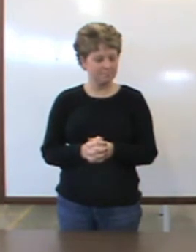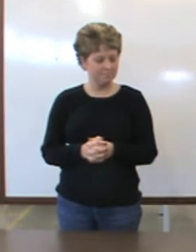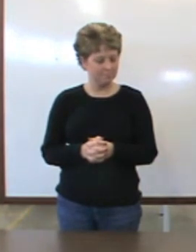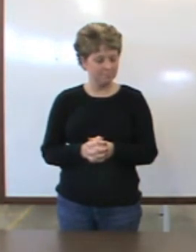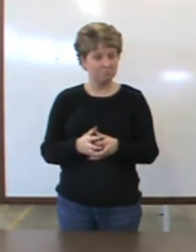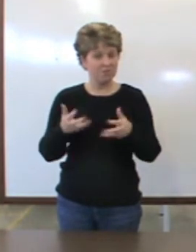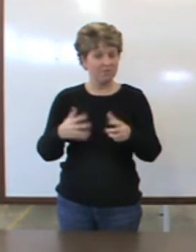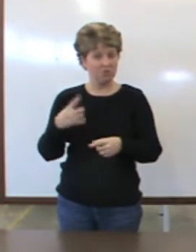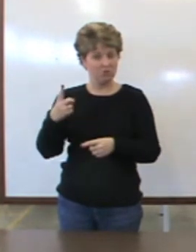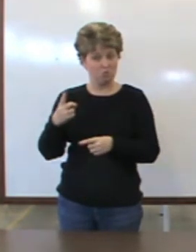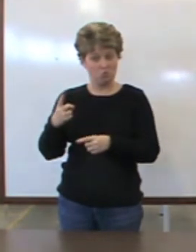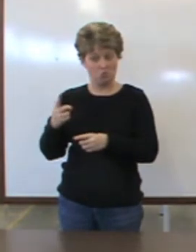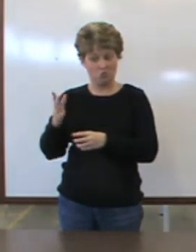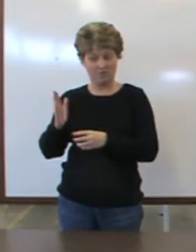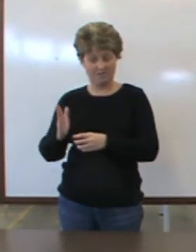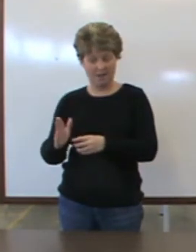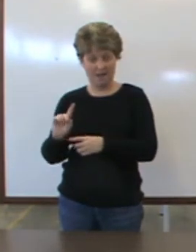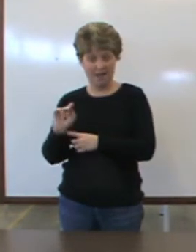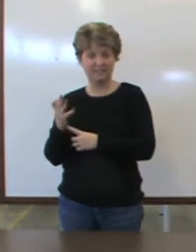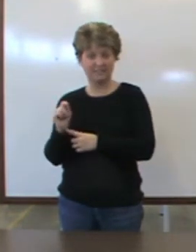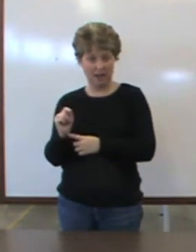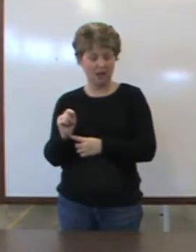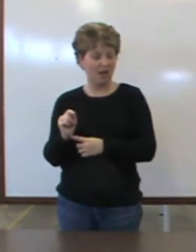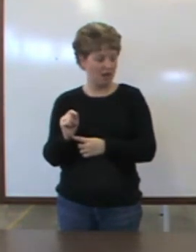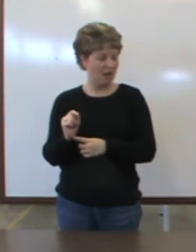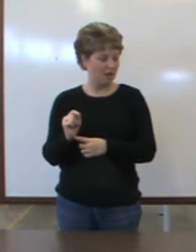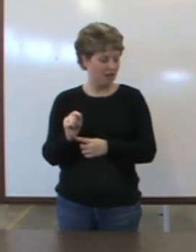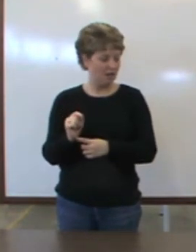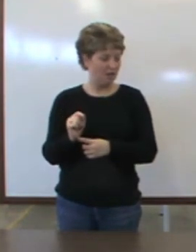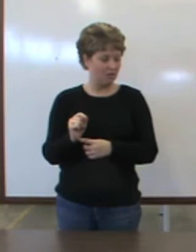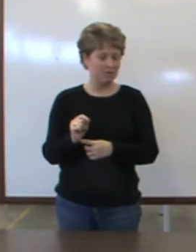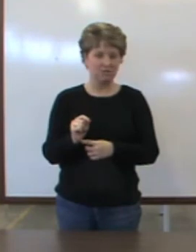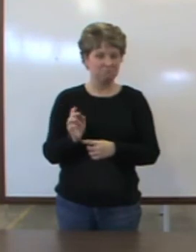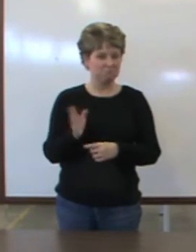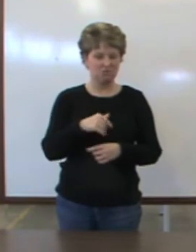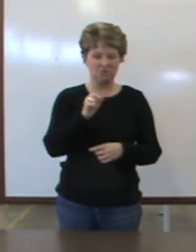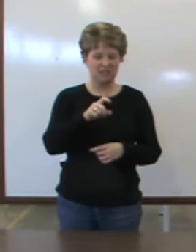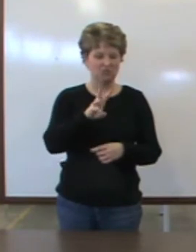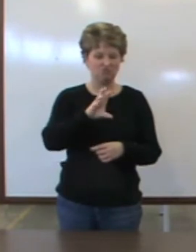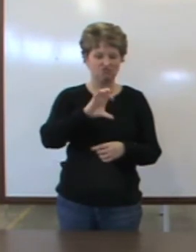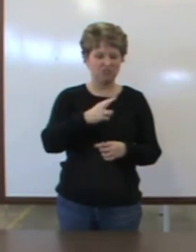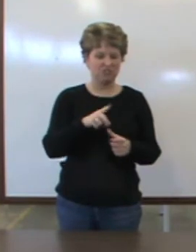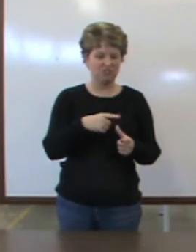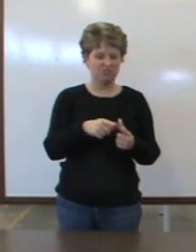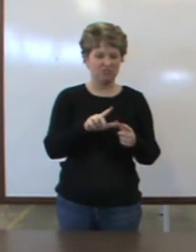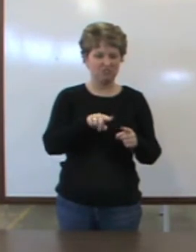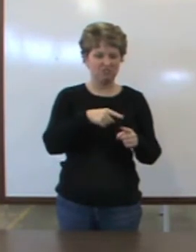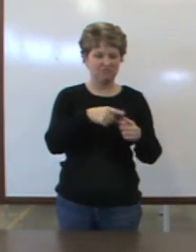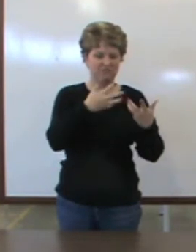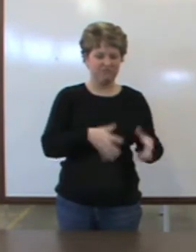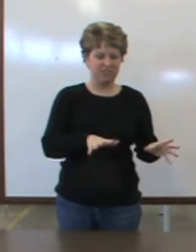Once you have one side tight, you can take the box wrench off and just finish tightening.